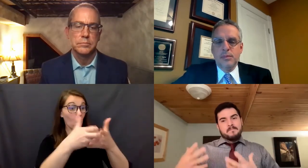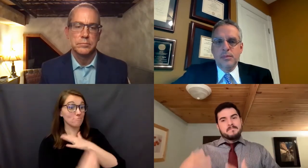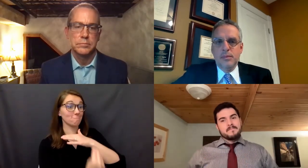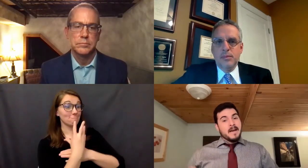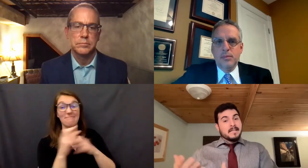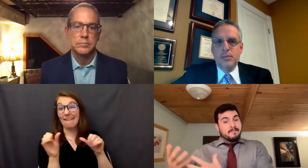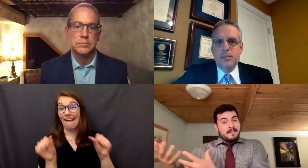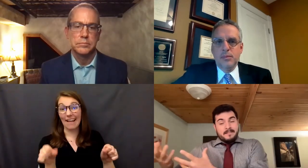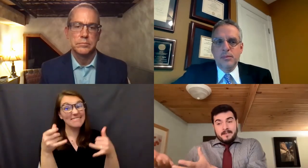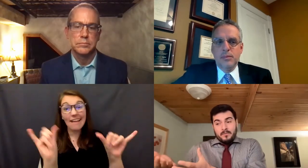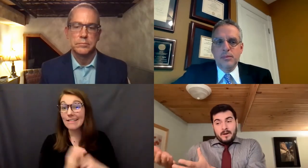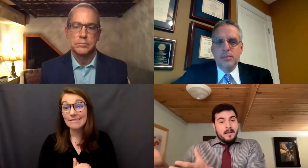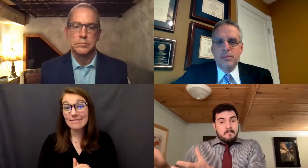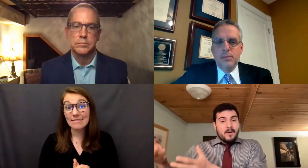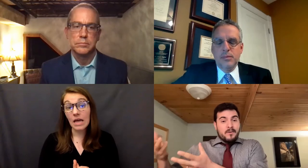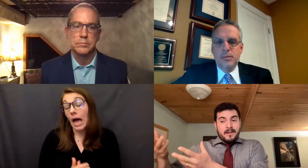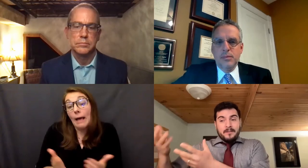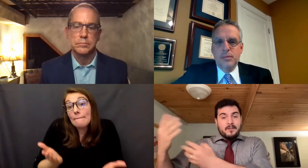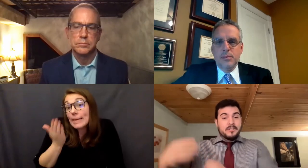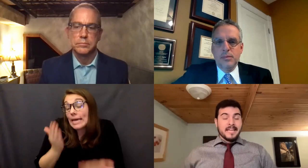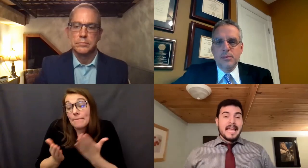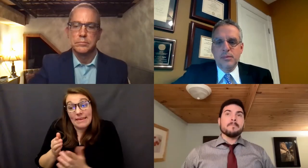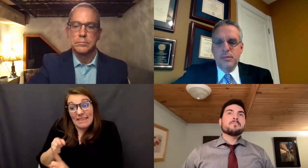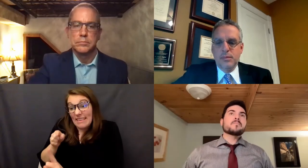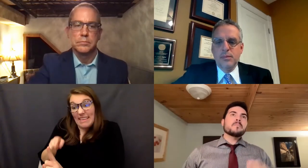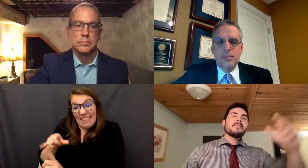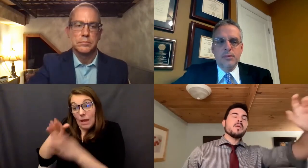they were impaired or ill or injured